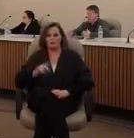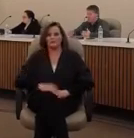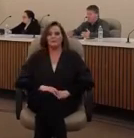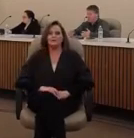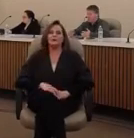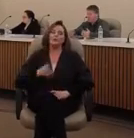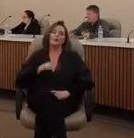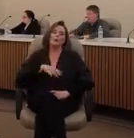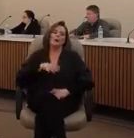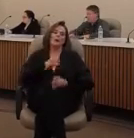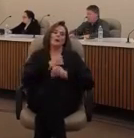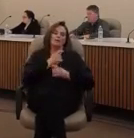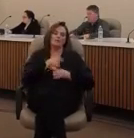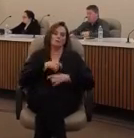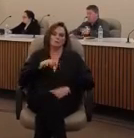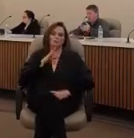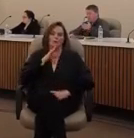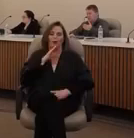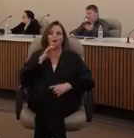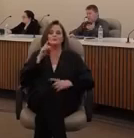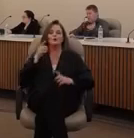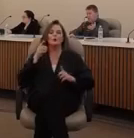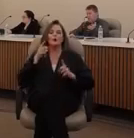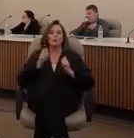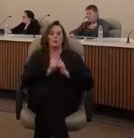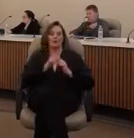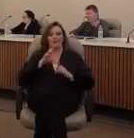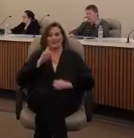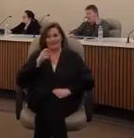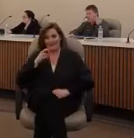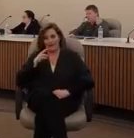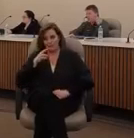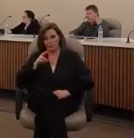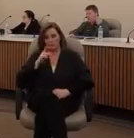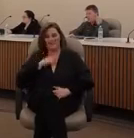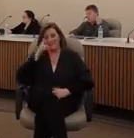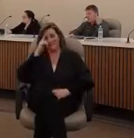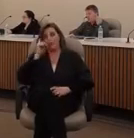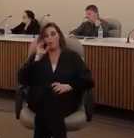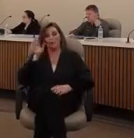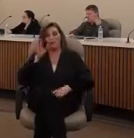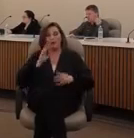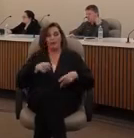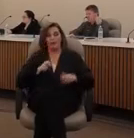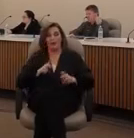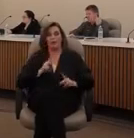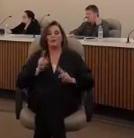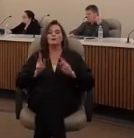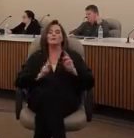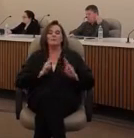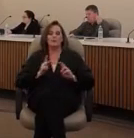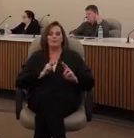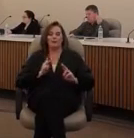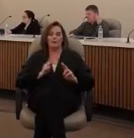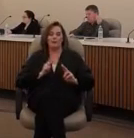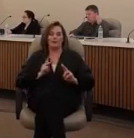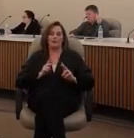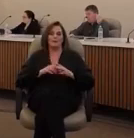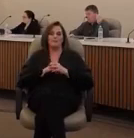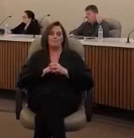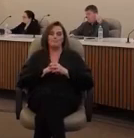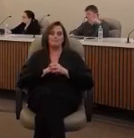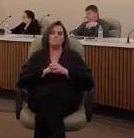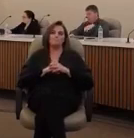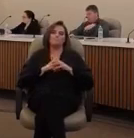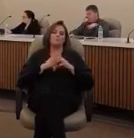developer about the possibility of getting that in place, because again, I think it would allow the pedestrians from